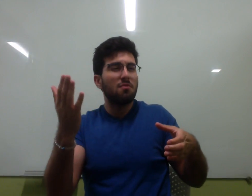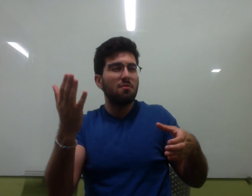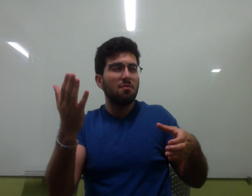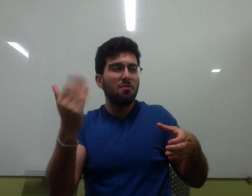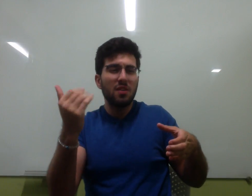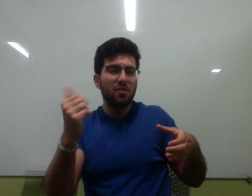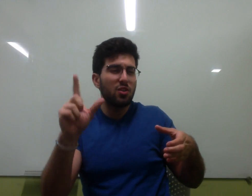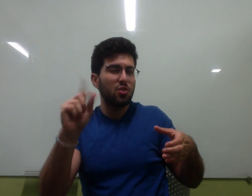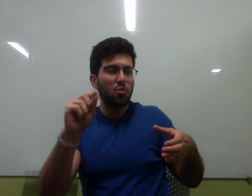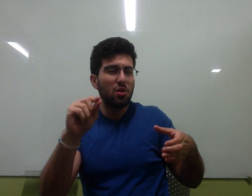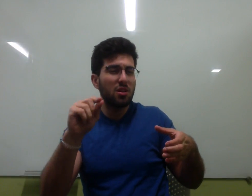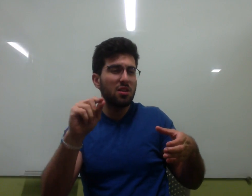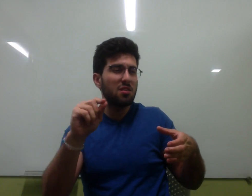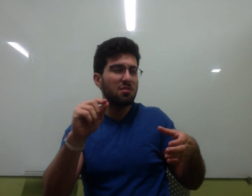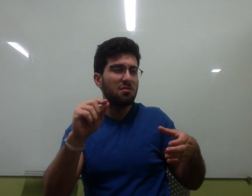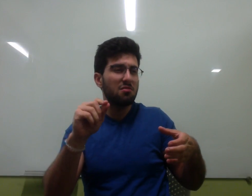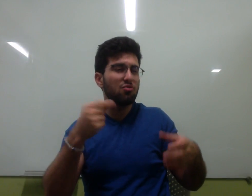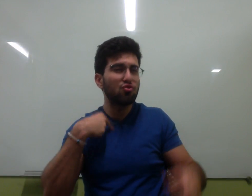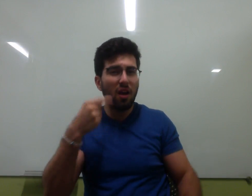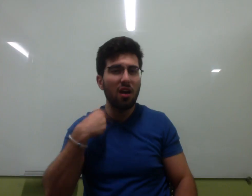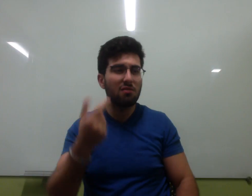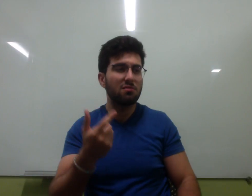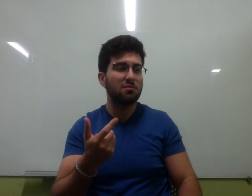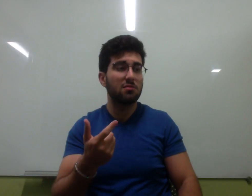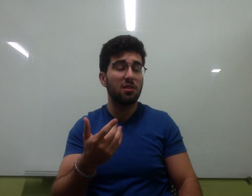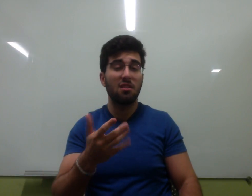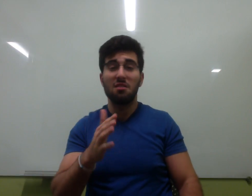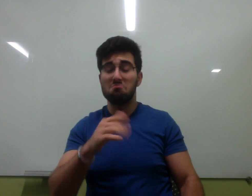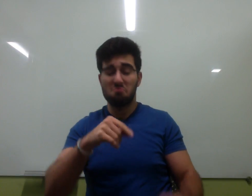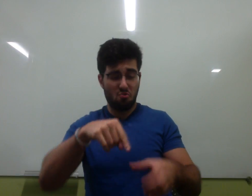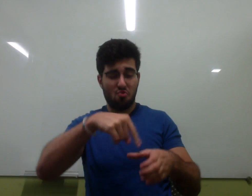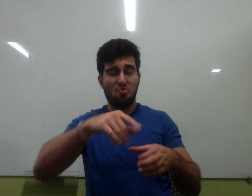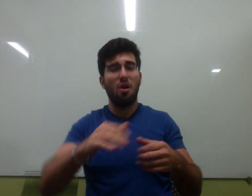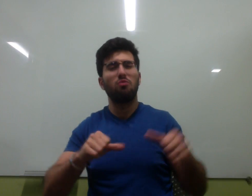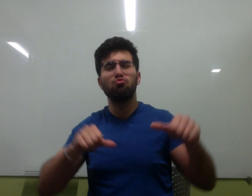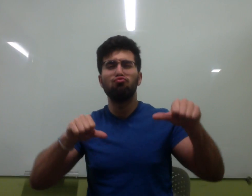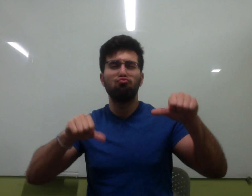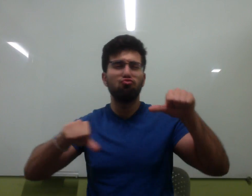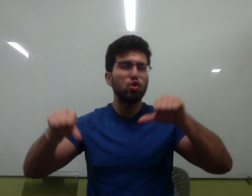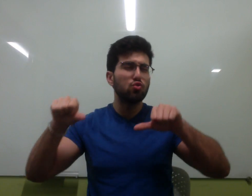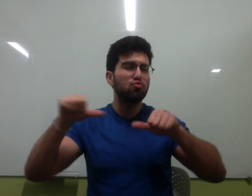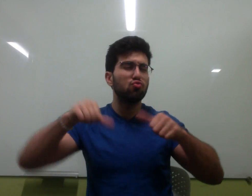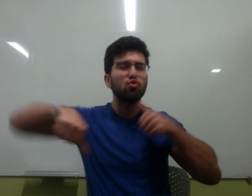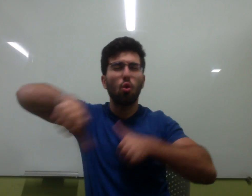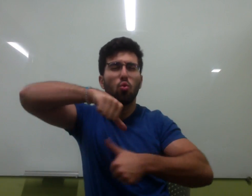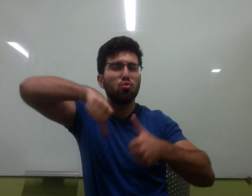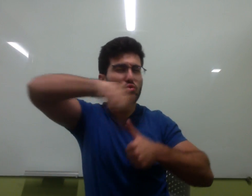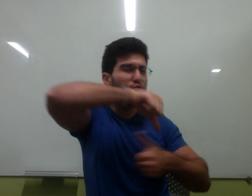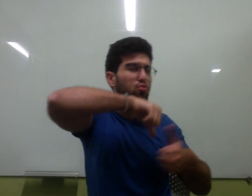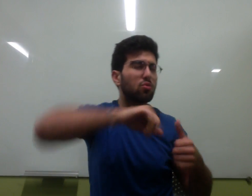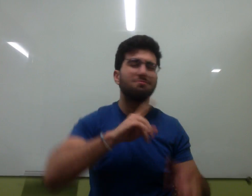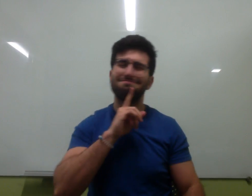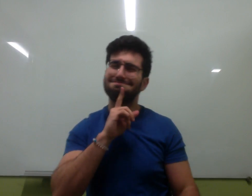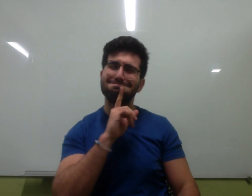murders or gaggles where you have the women and the children are here and the men do this. It's sort of